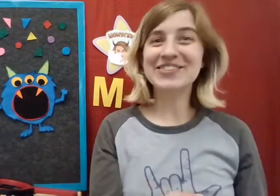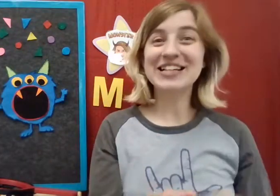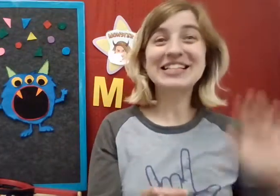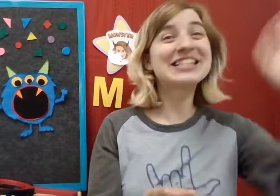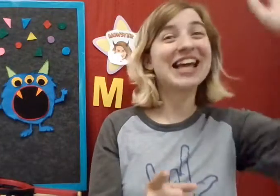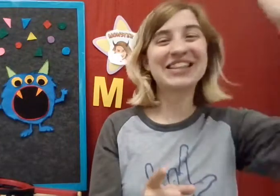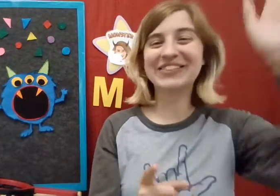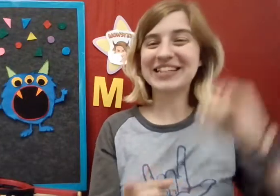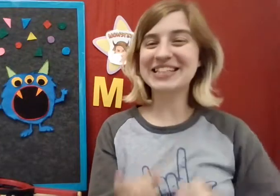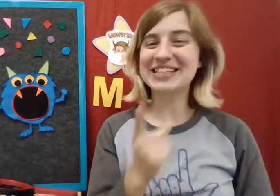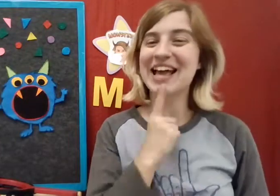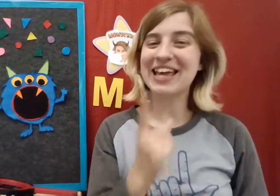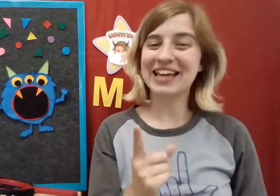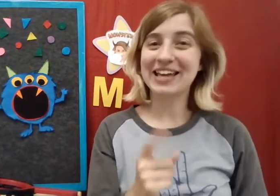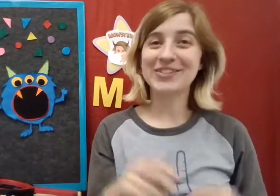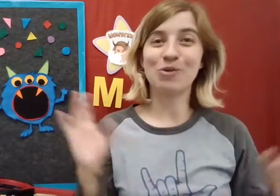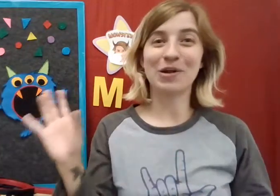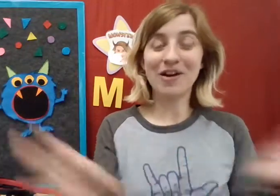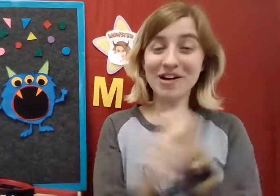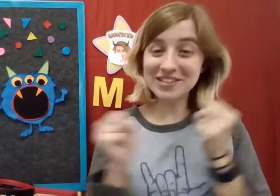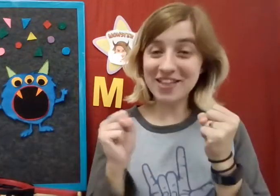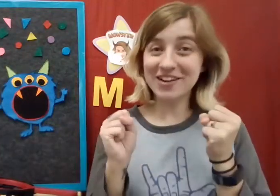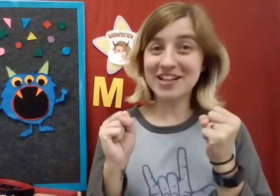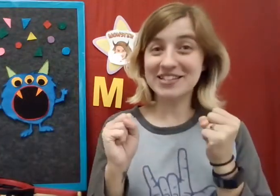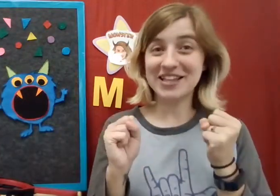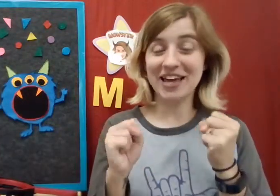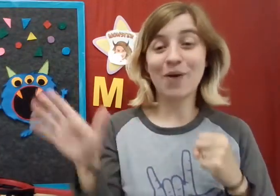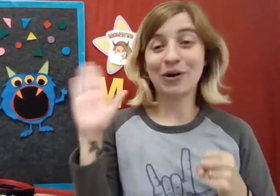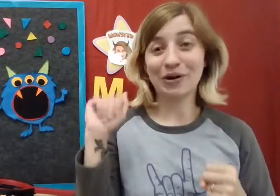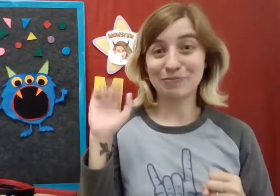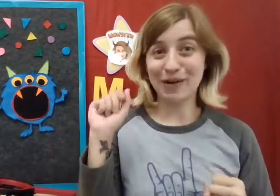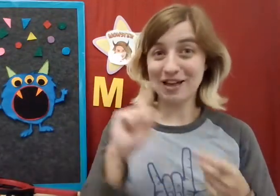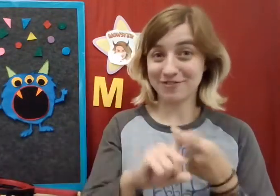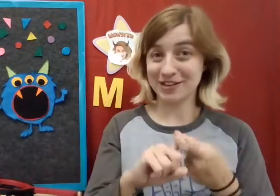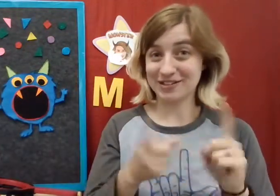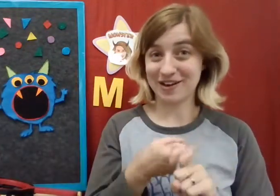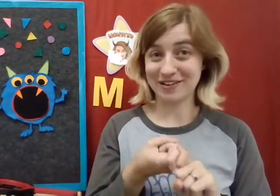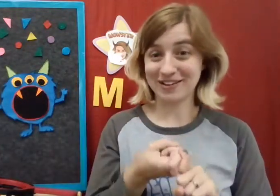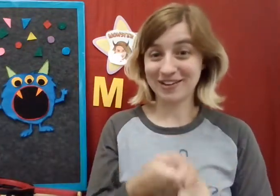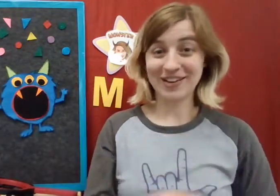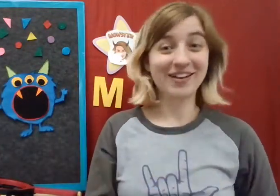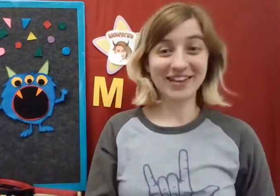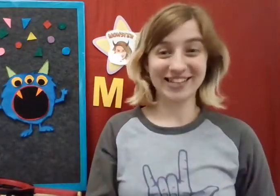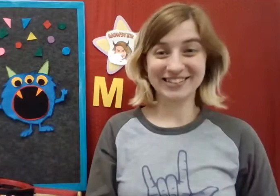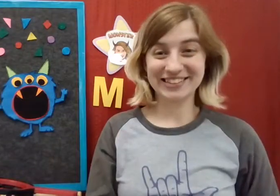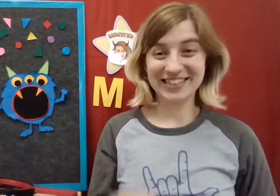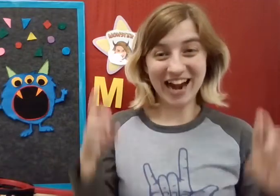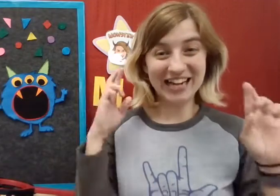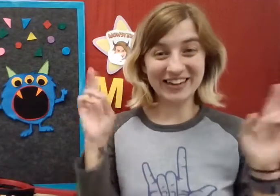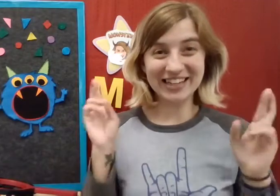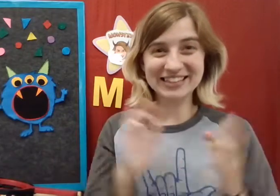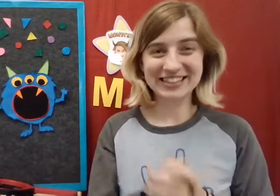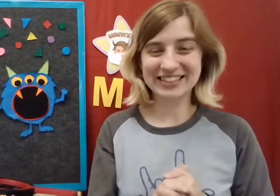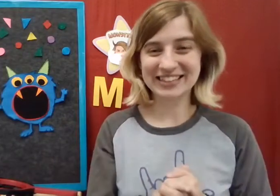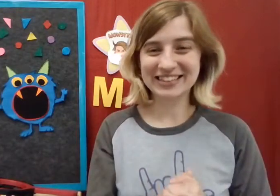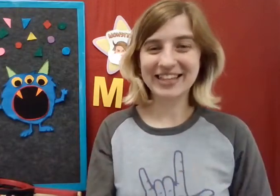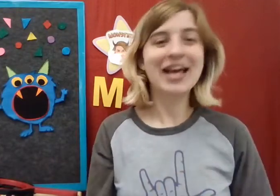is to say the word say. So we'll put it all together and sing our goodbye friend song. Are you ready?